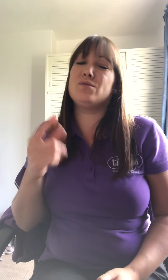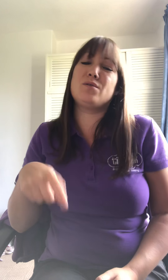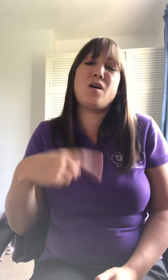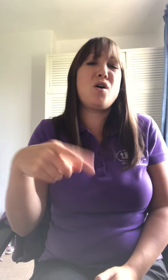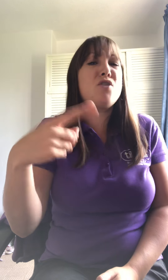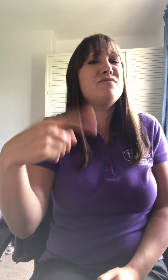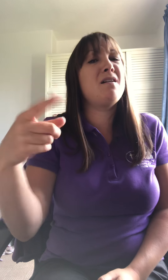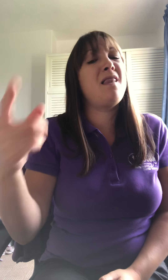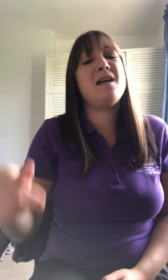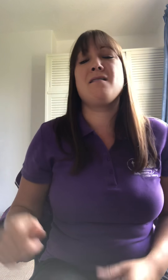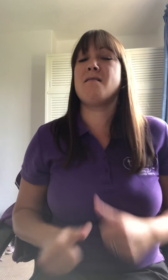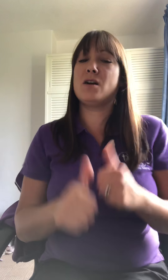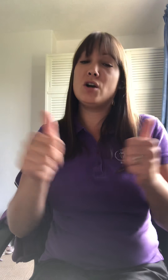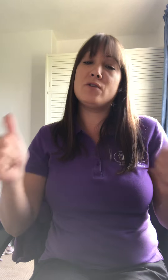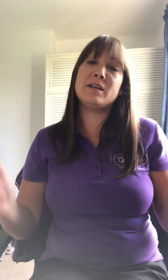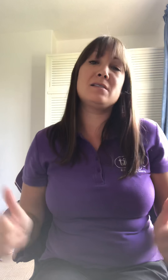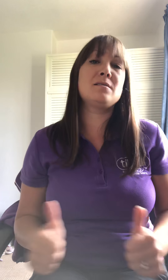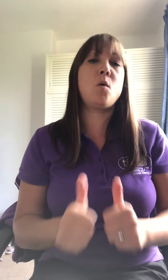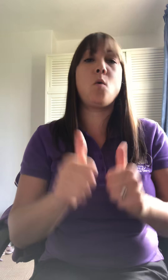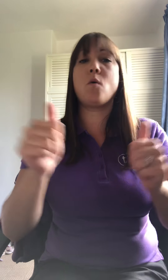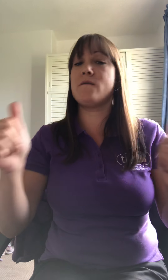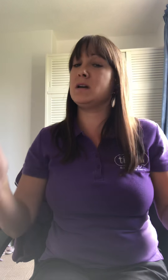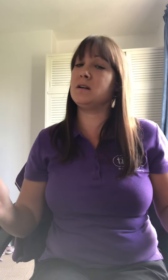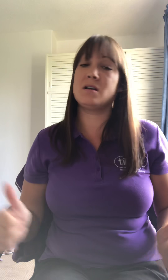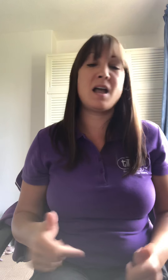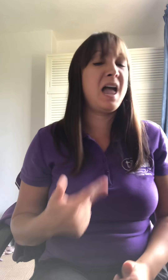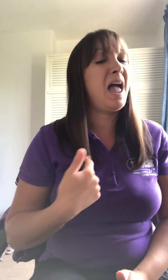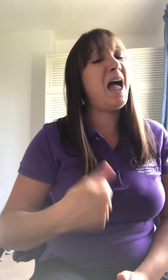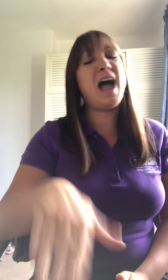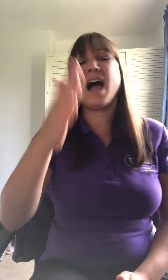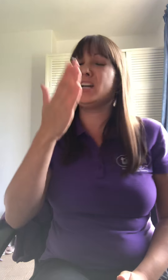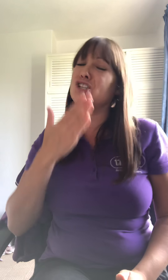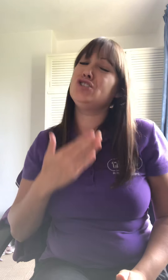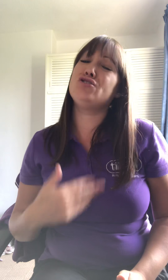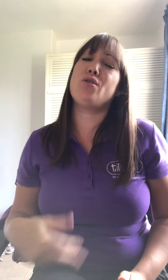sooner or later it's over. I just don't want to miss you